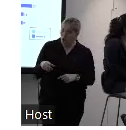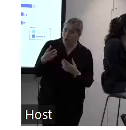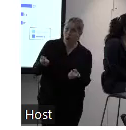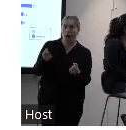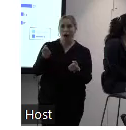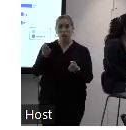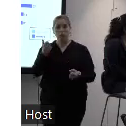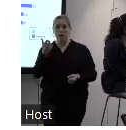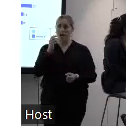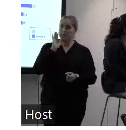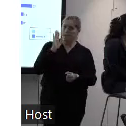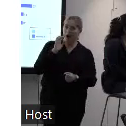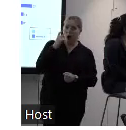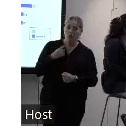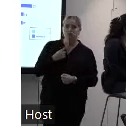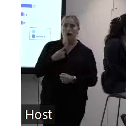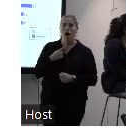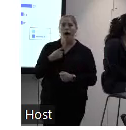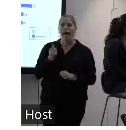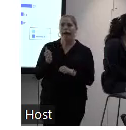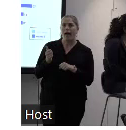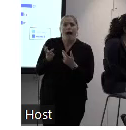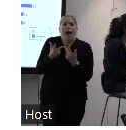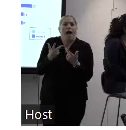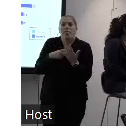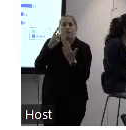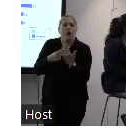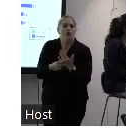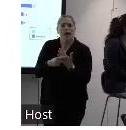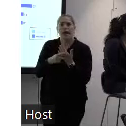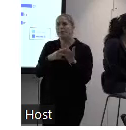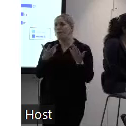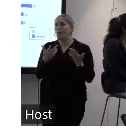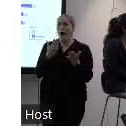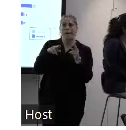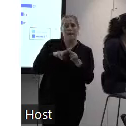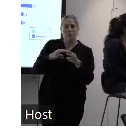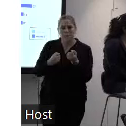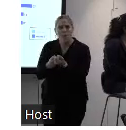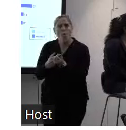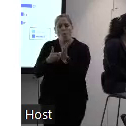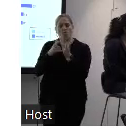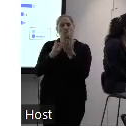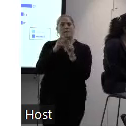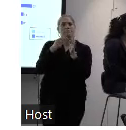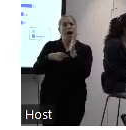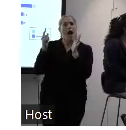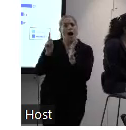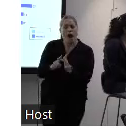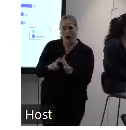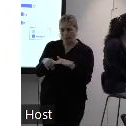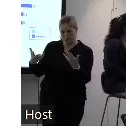are specific to caregivers? So these are things like parenting support programs or respite. And we found that very few caregivers